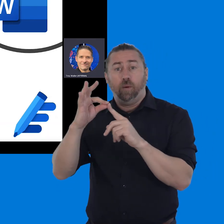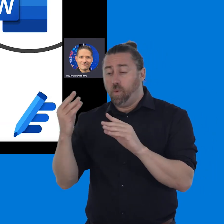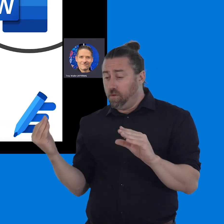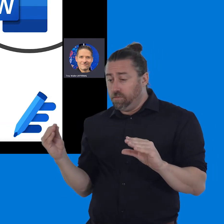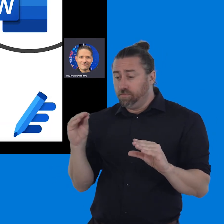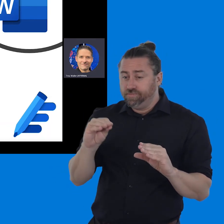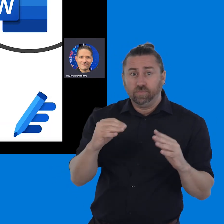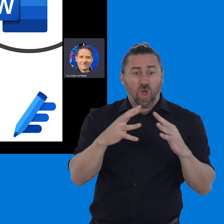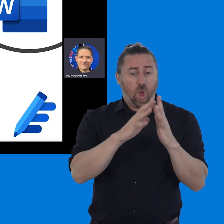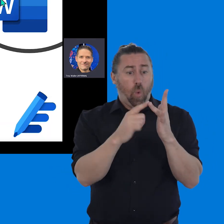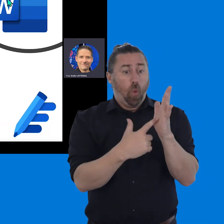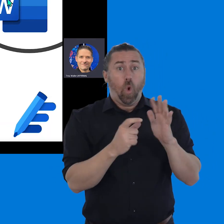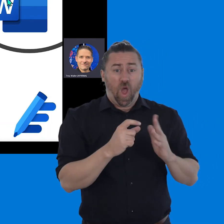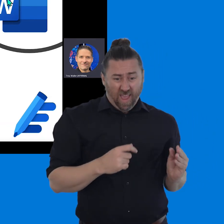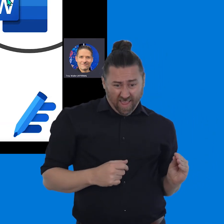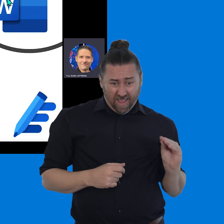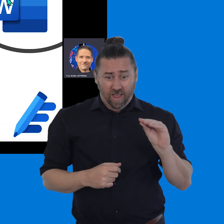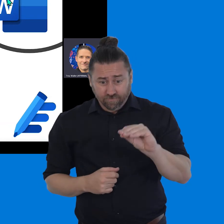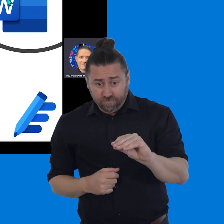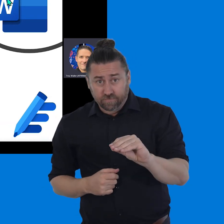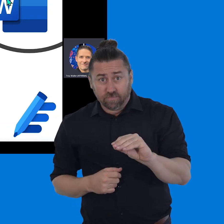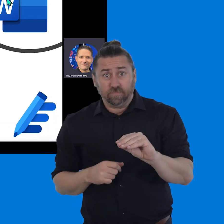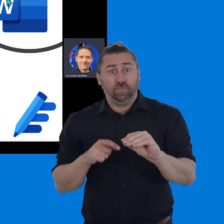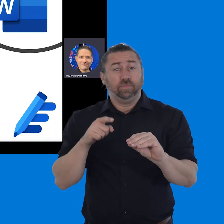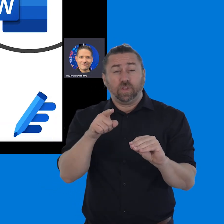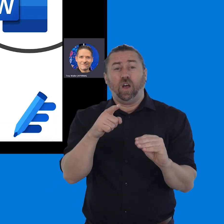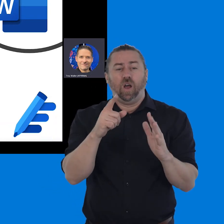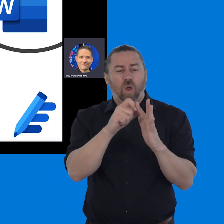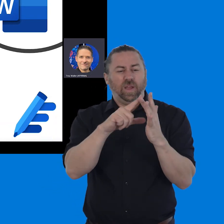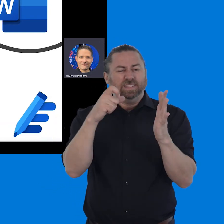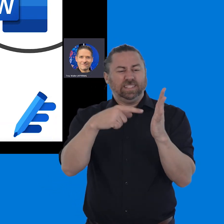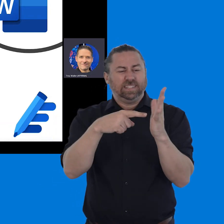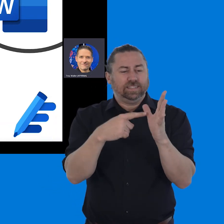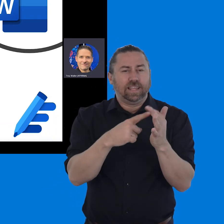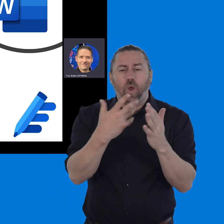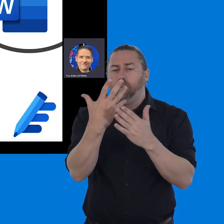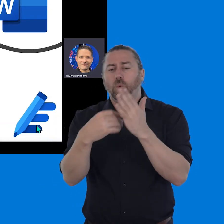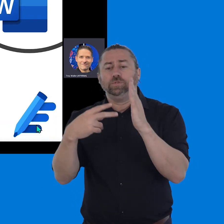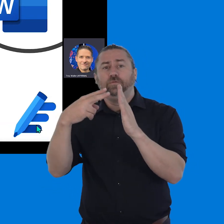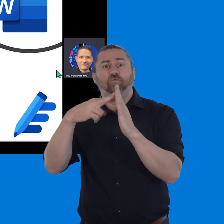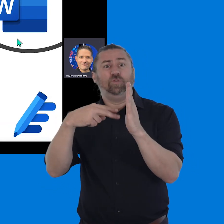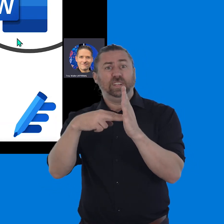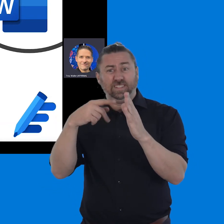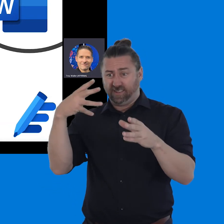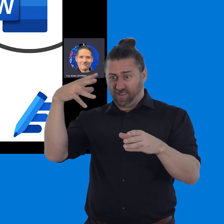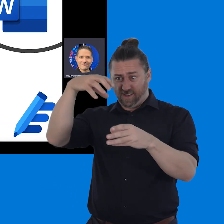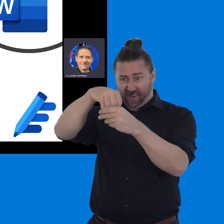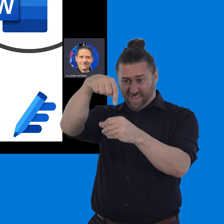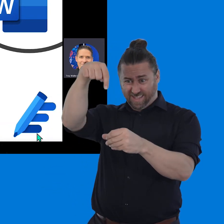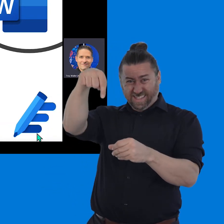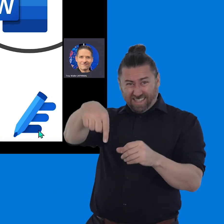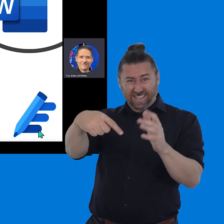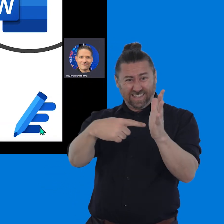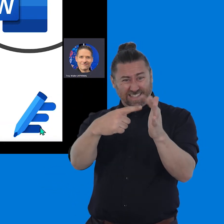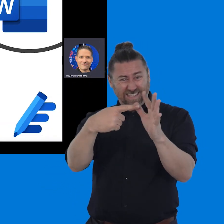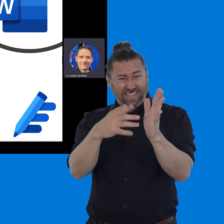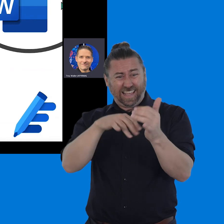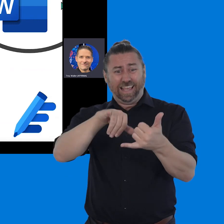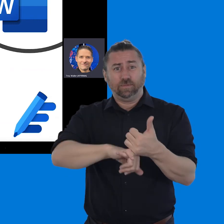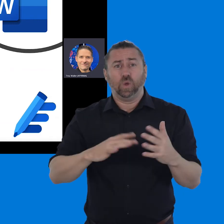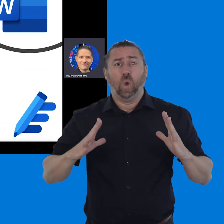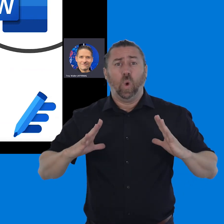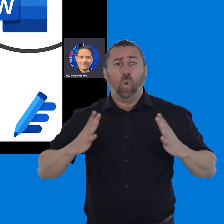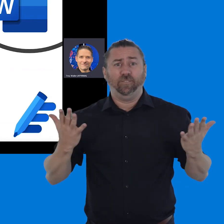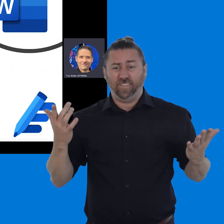OneNote and PowerPoint and Word, and the Immersive Reader, Dictate and Editor features that are happening inside those tools